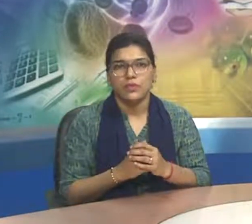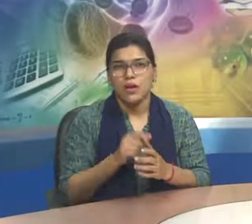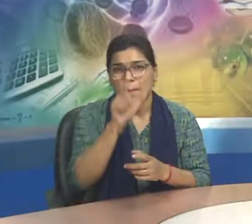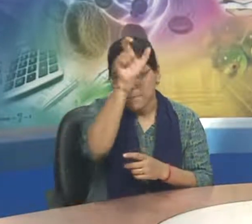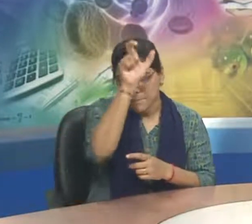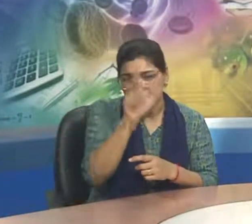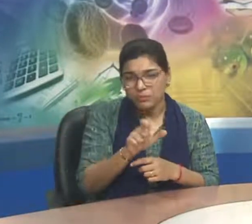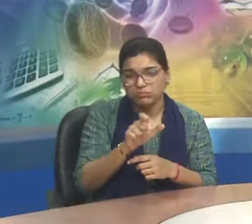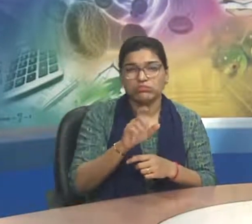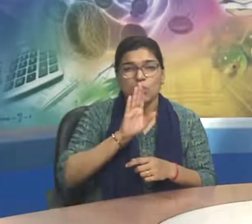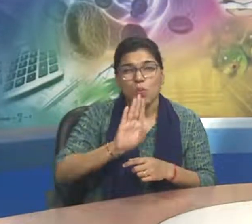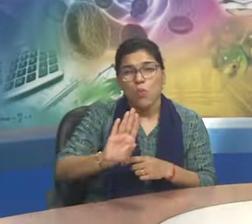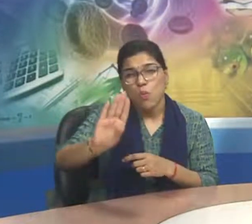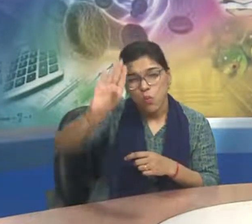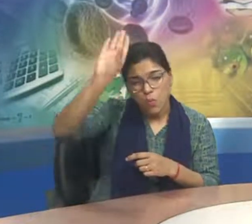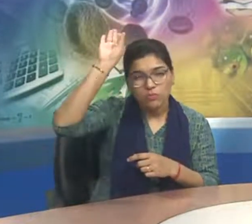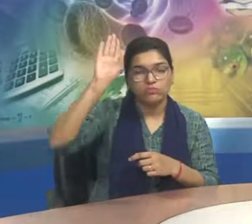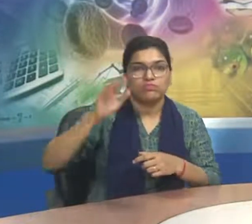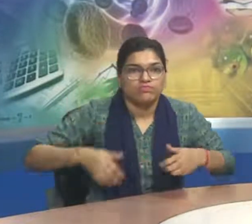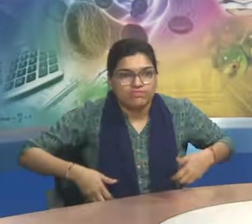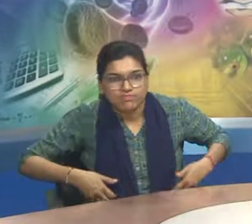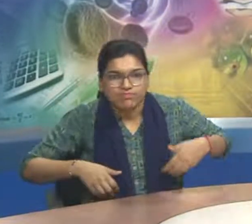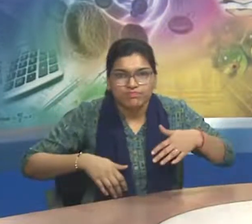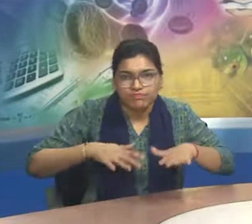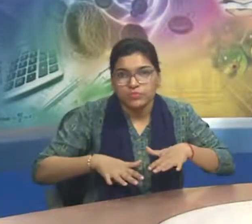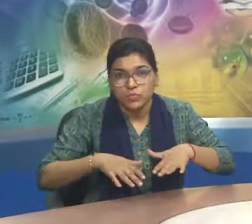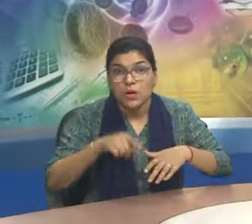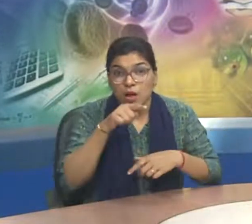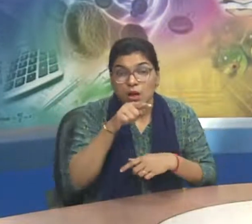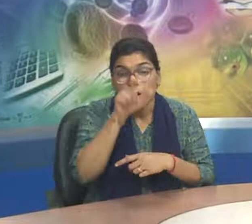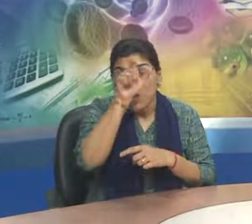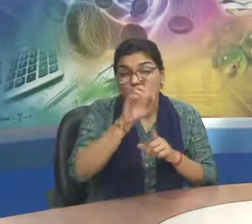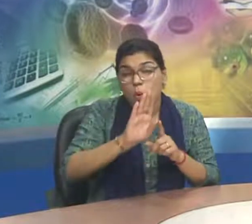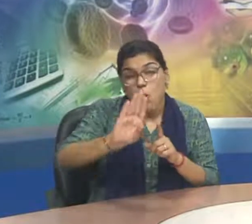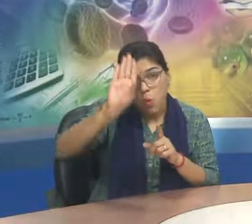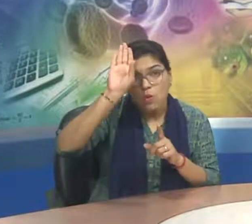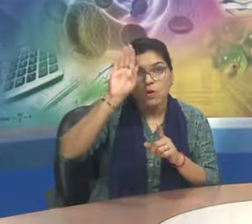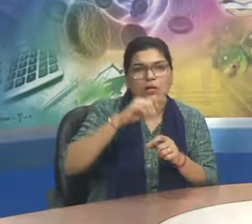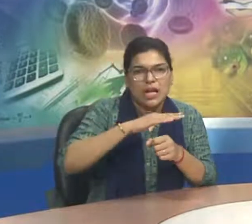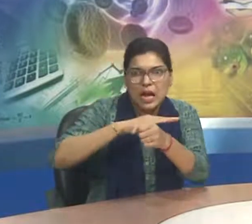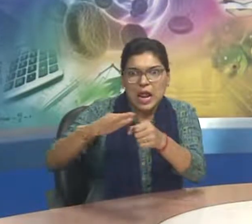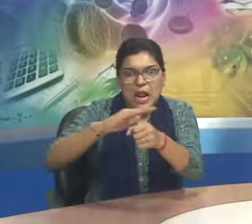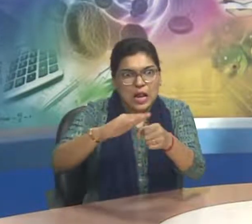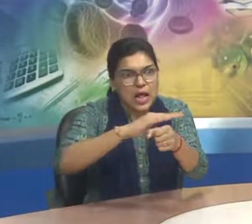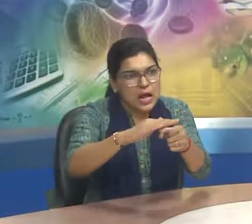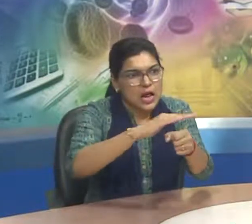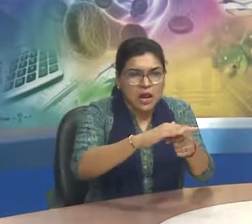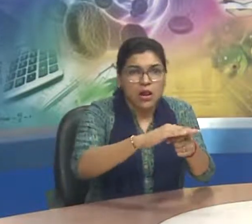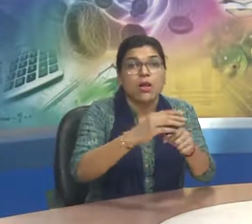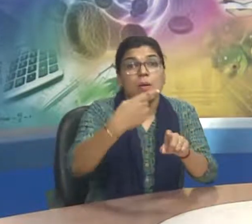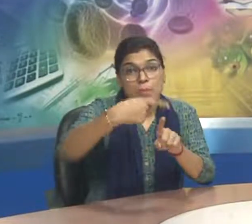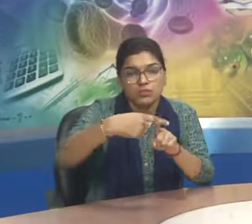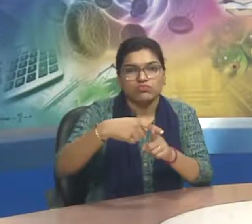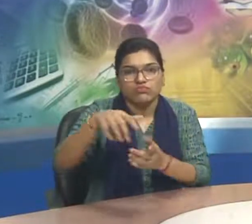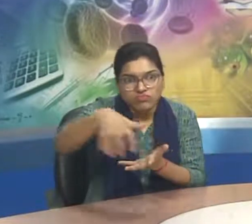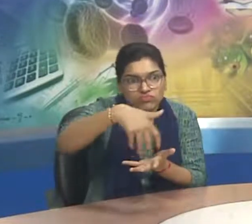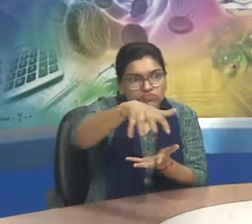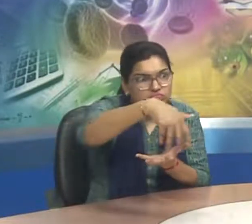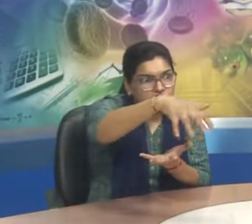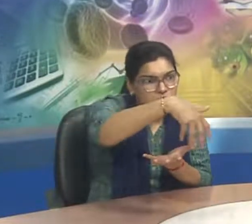The third objective of this lesson is we will also be able to understand and